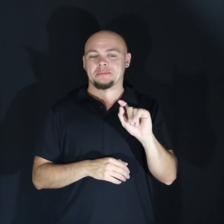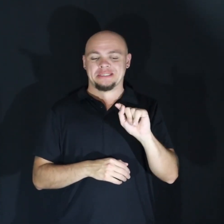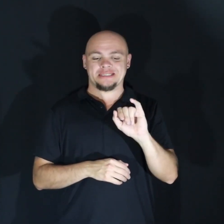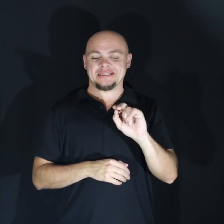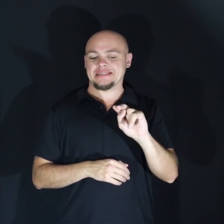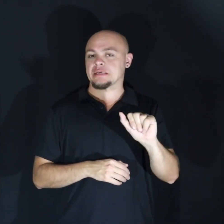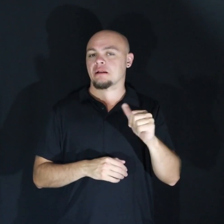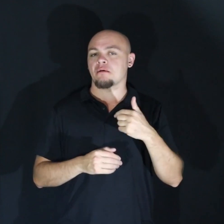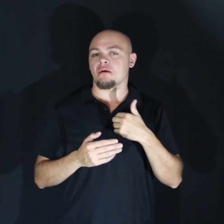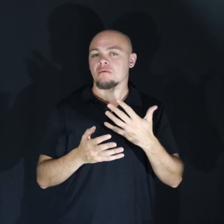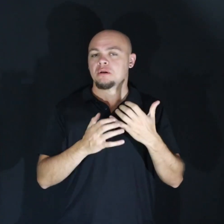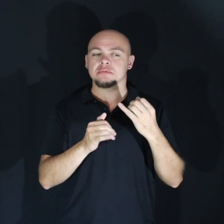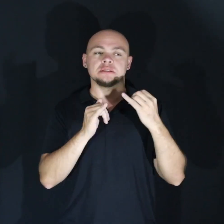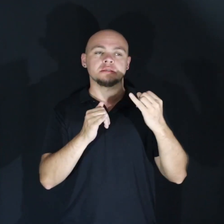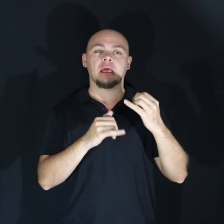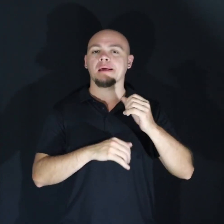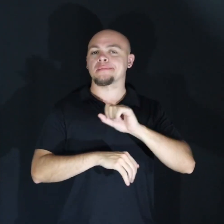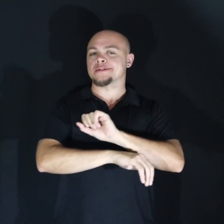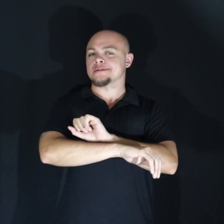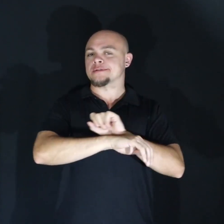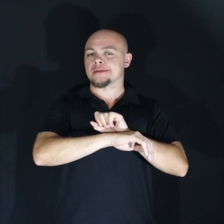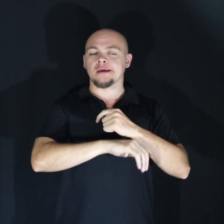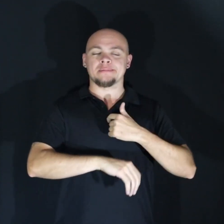and be bold on stage.